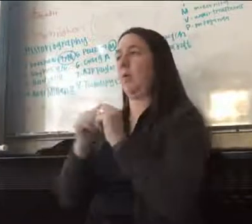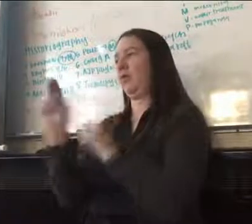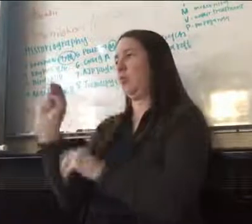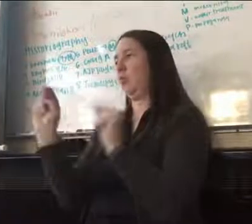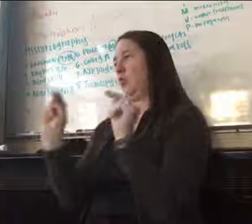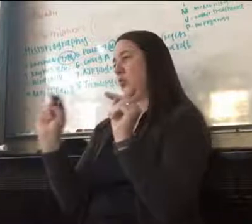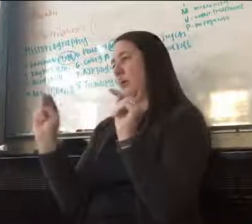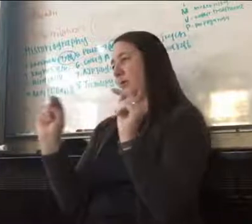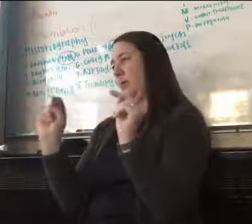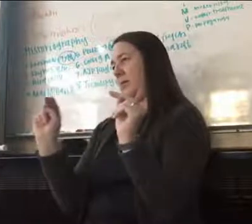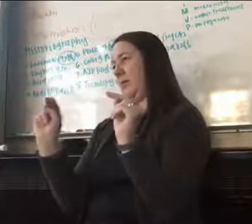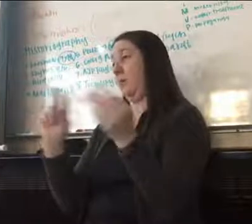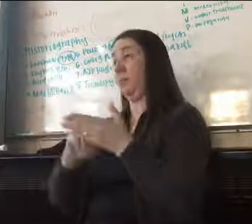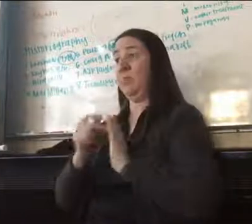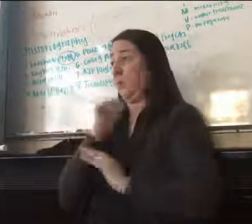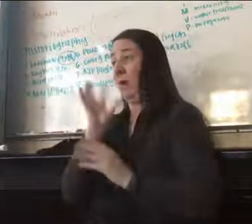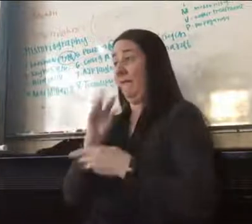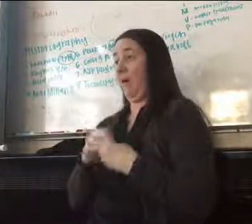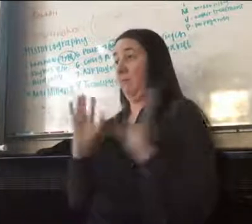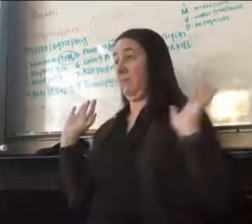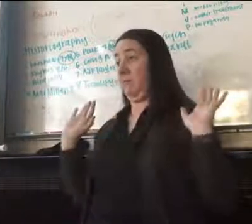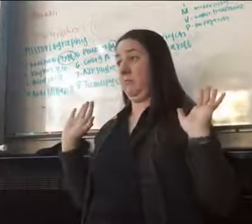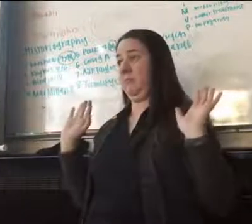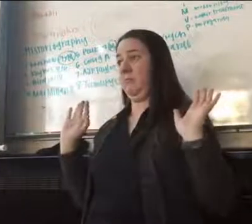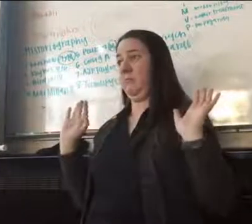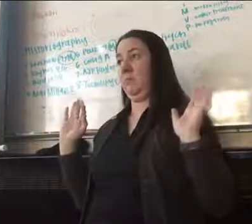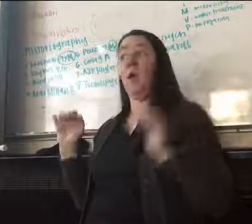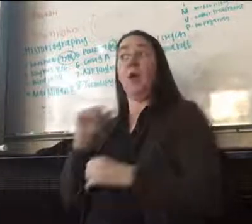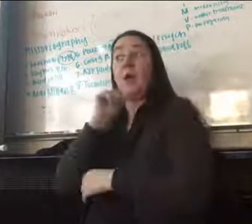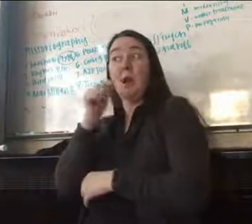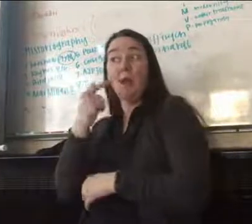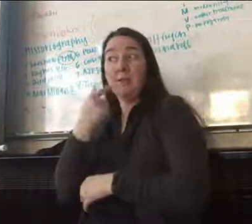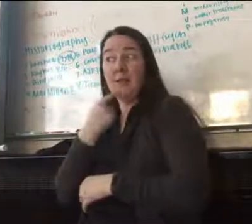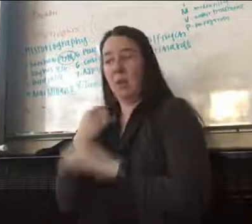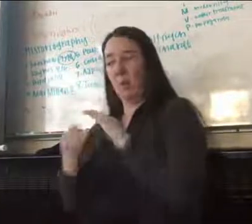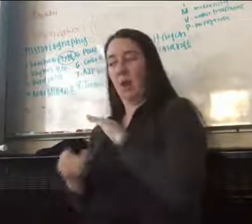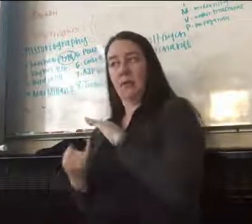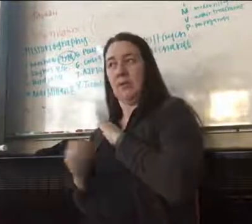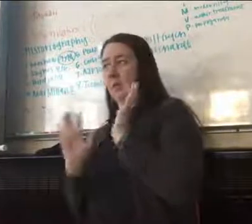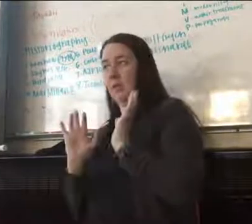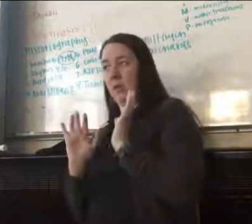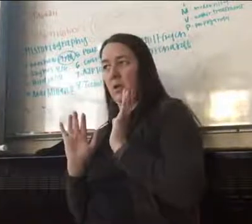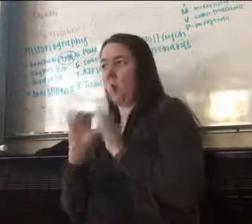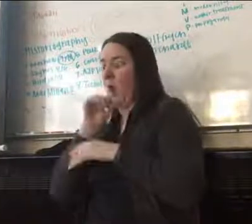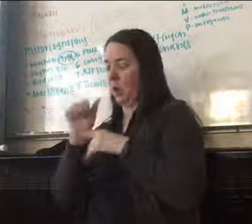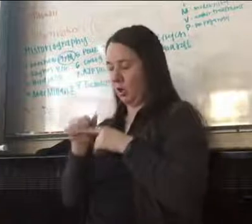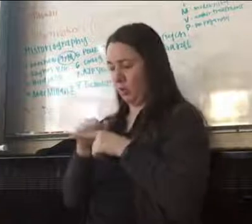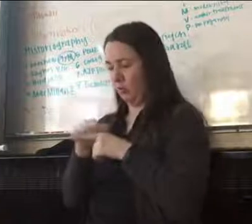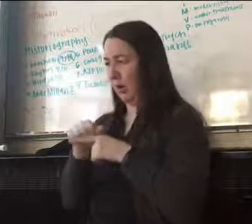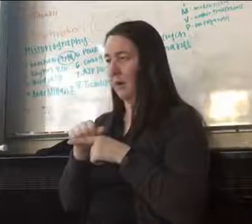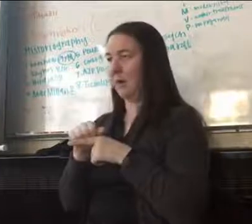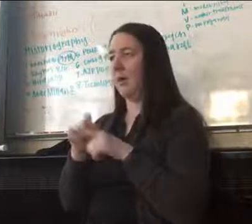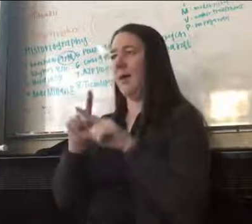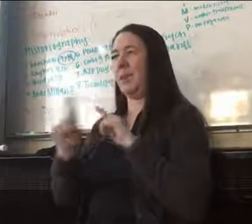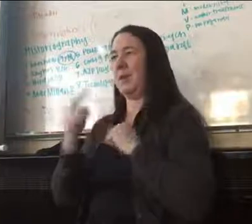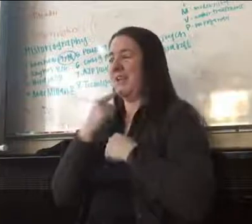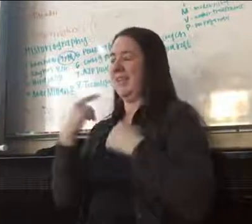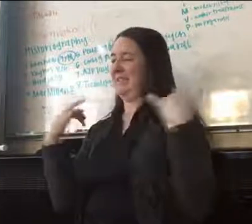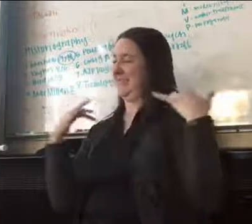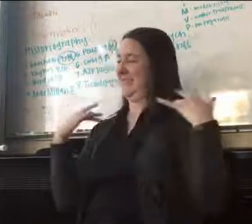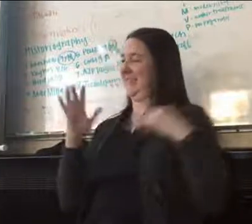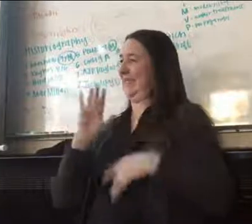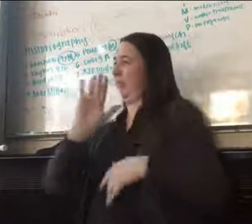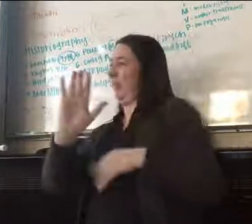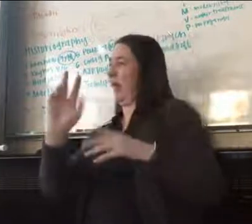means we're not participating. We're not saying that we are isolation. We're not saying we're not going to trade. We're just saying it's not our problem. It's